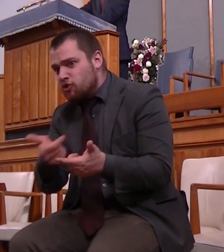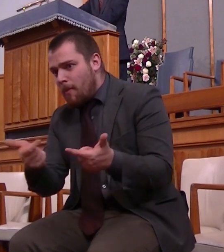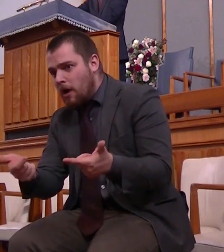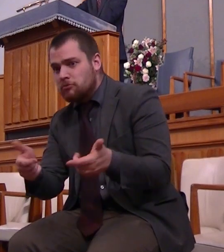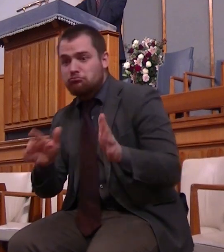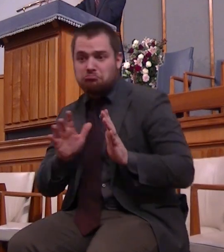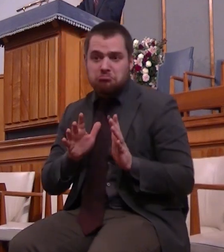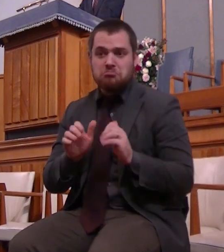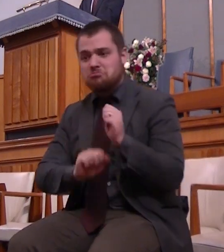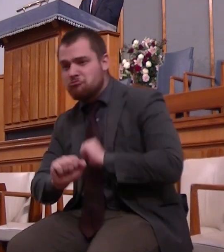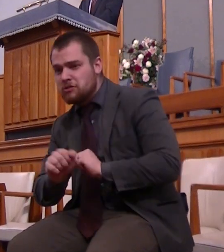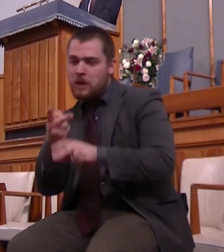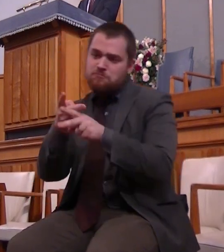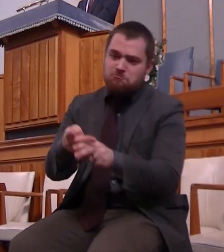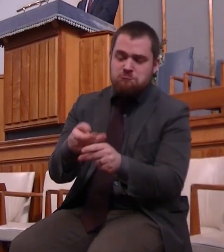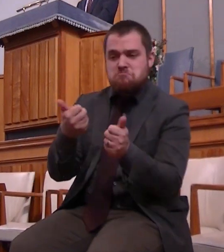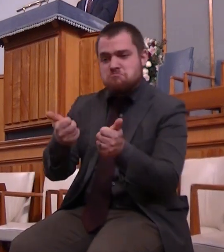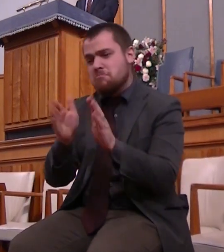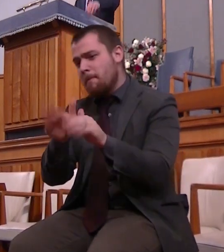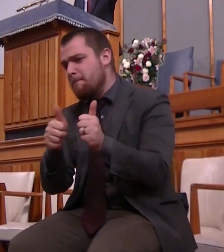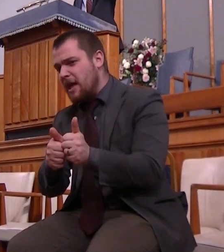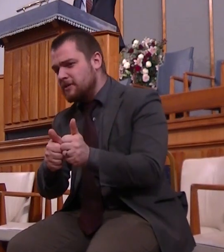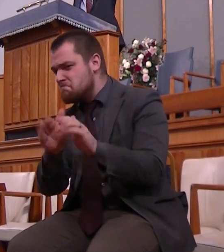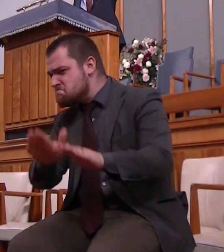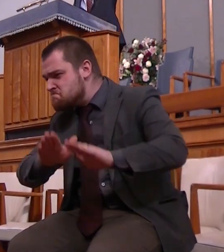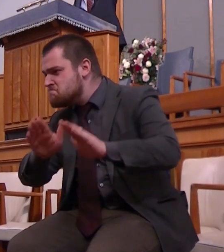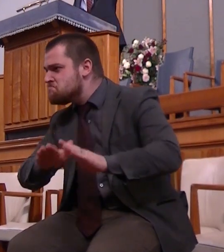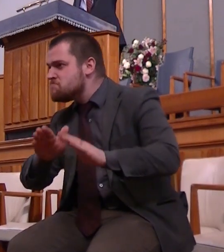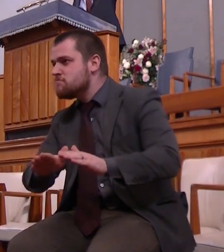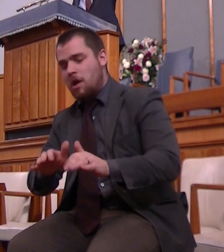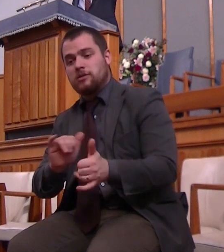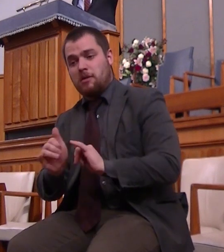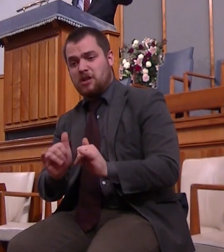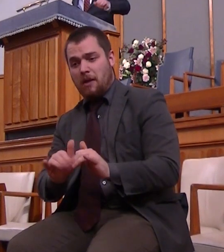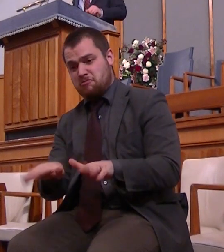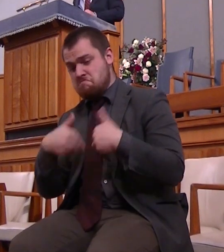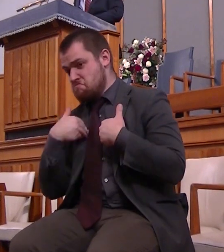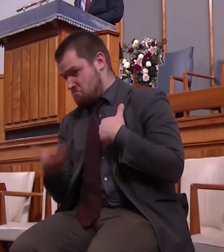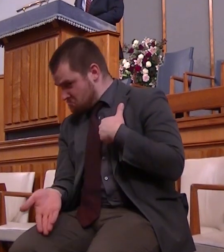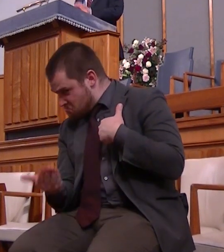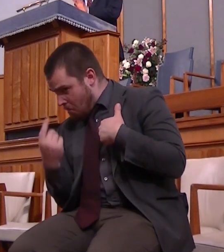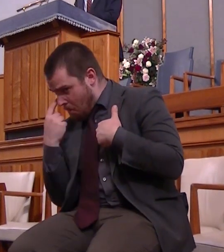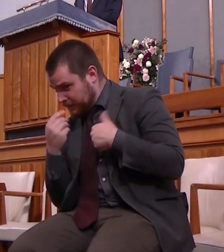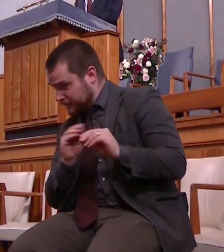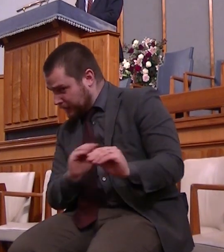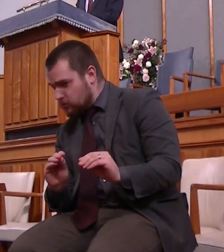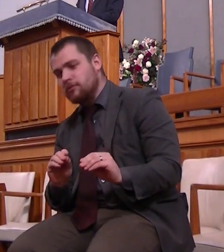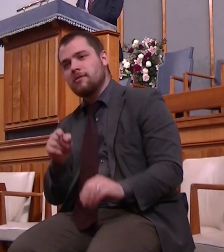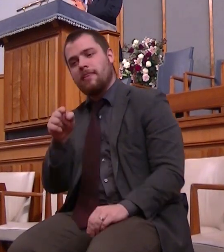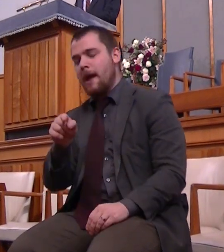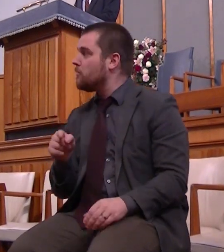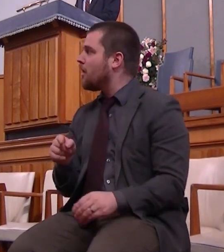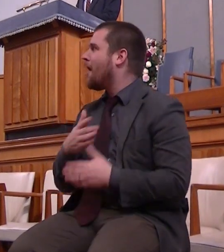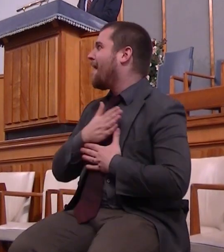mighty demonstrations of his goodness and power, and sometimes giving them up to their own wills, they would not turn